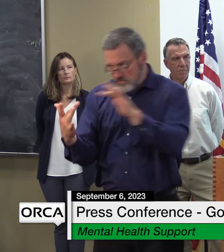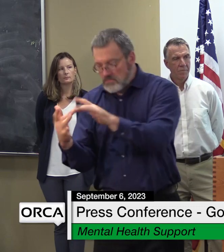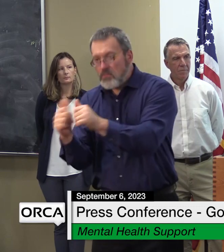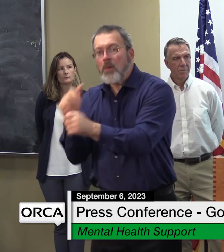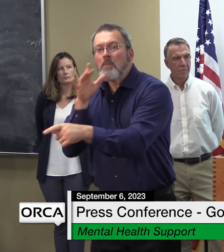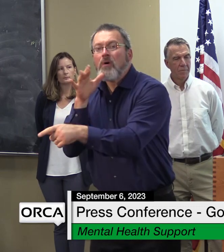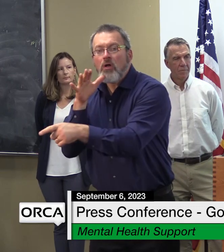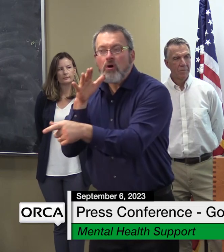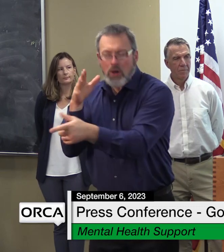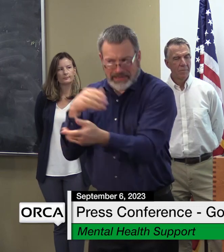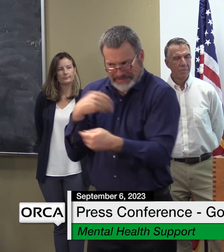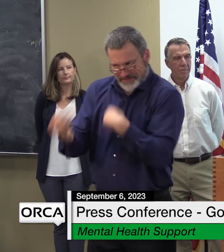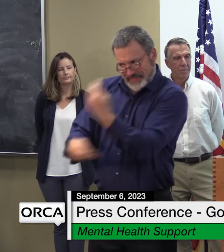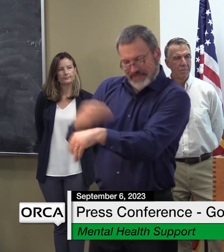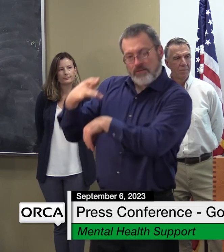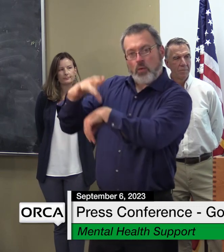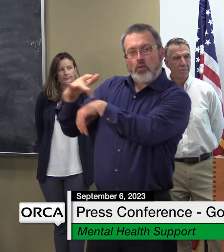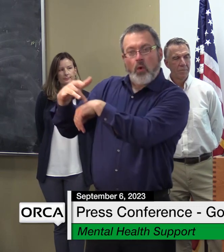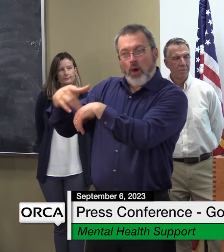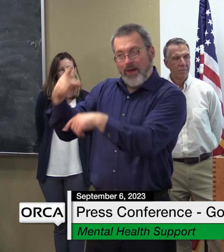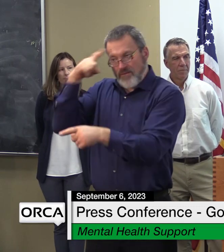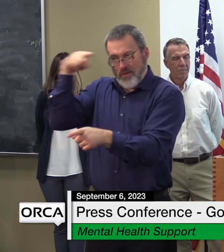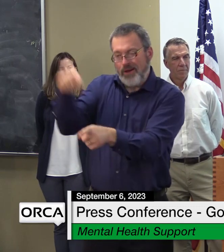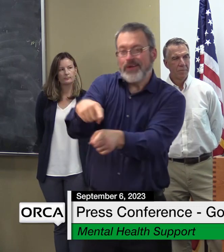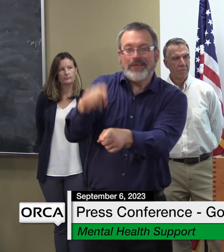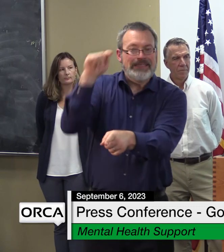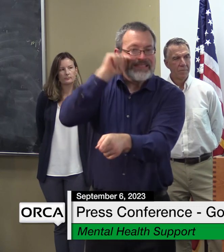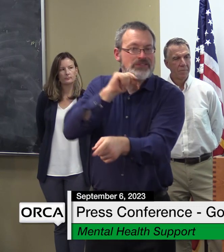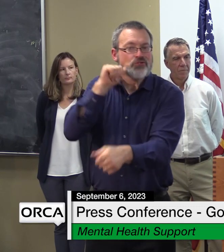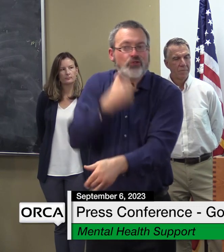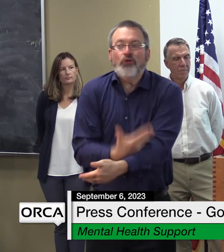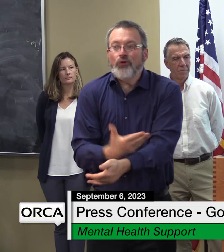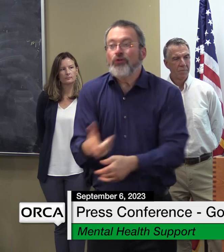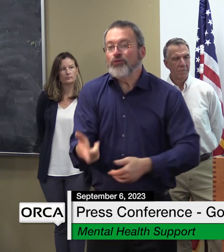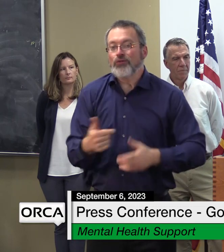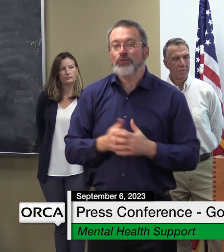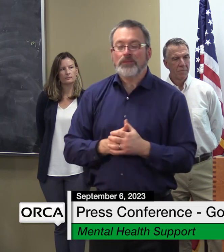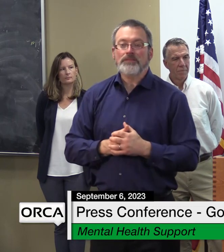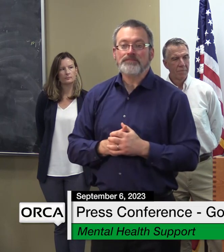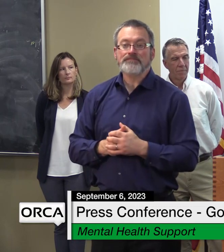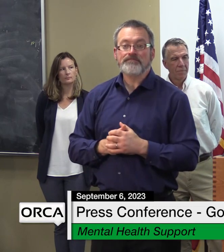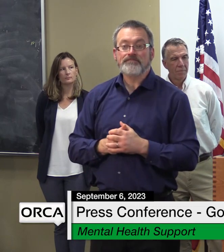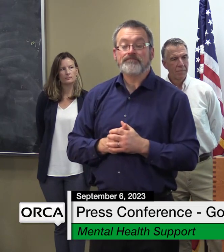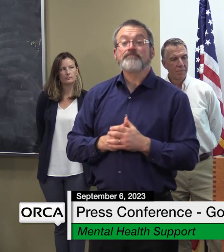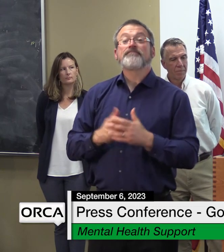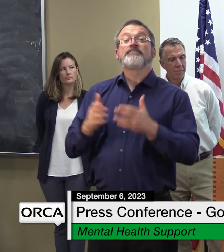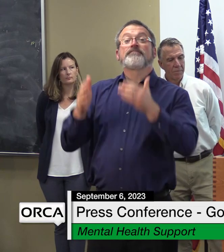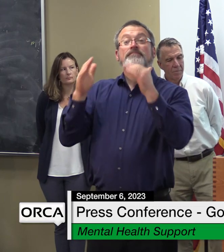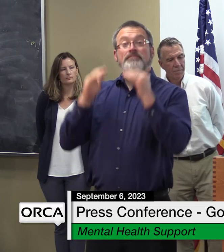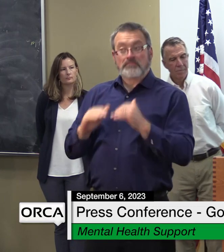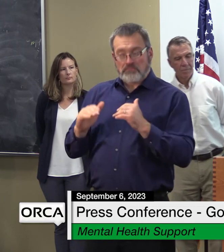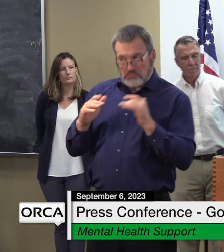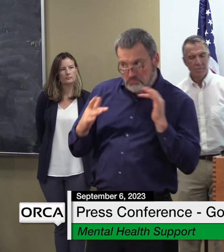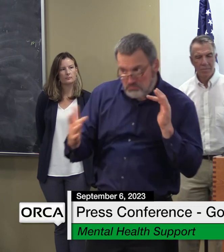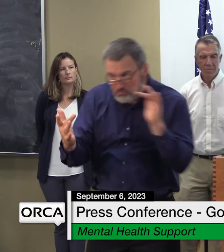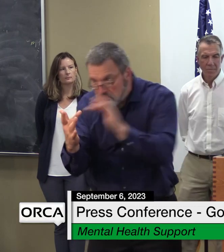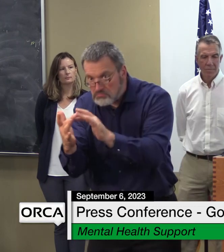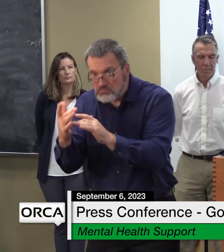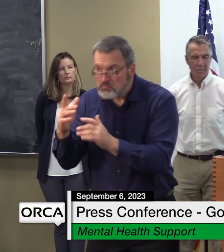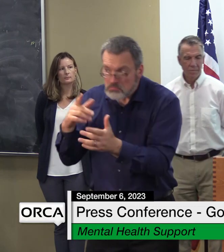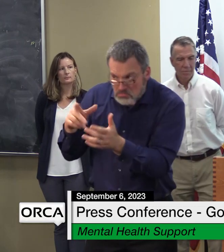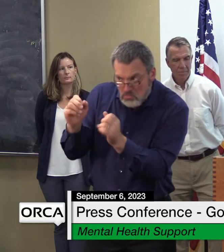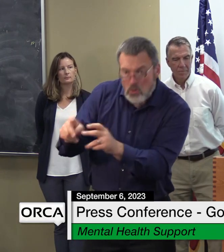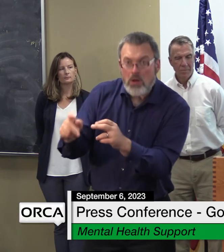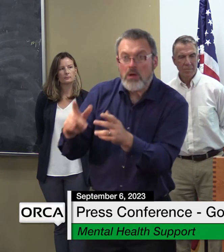could give her son the support he needed. We also scheduled a follow-up call to see how the plan was going. When we talked to her again during